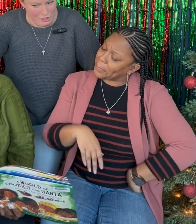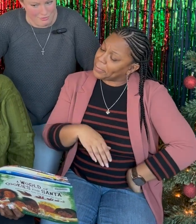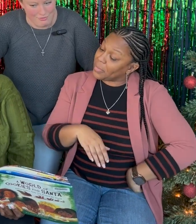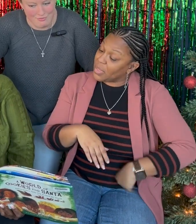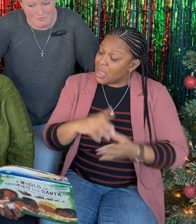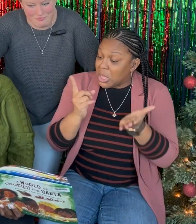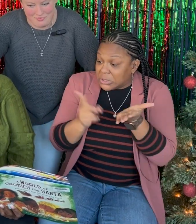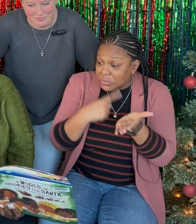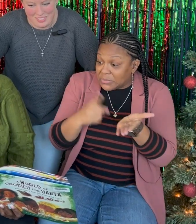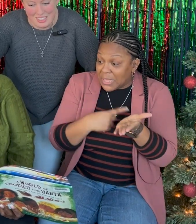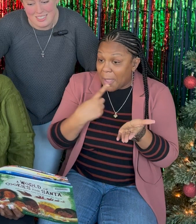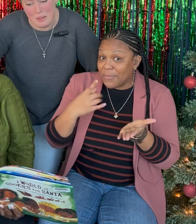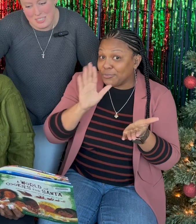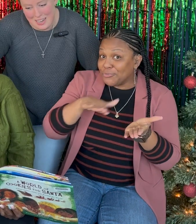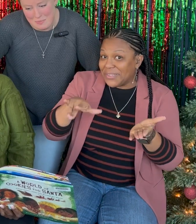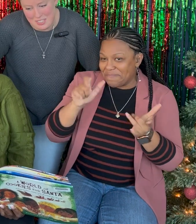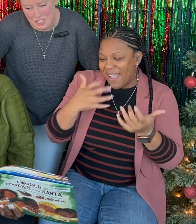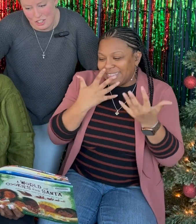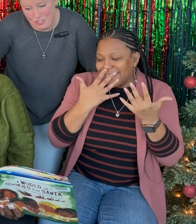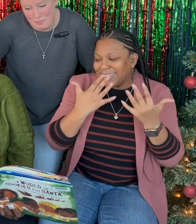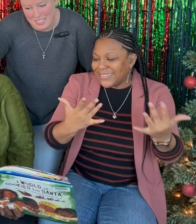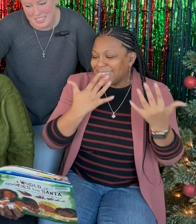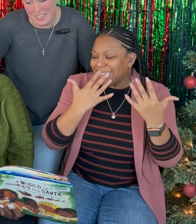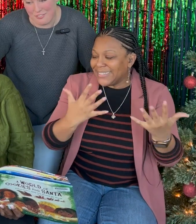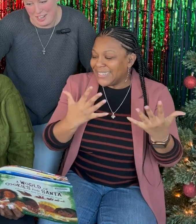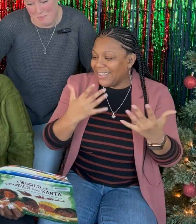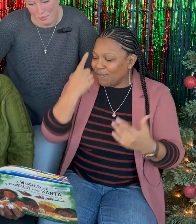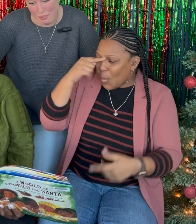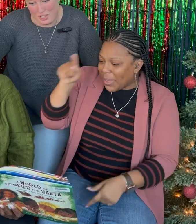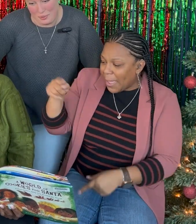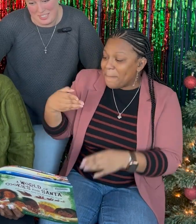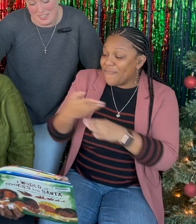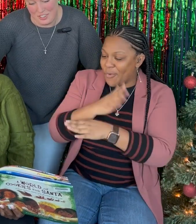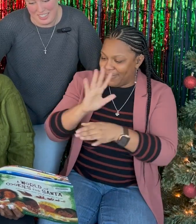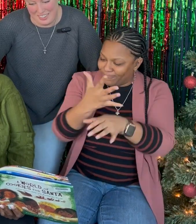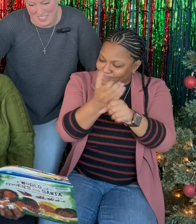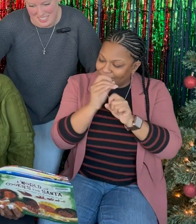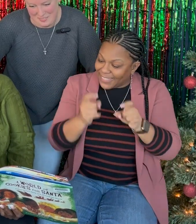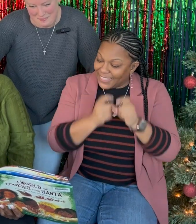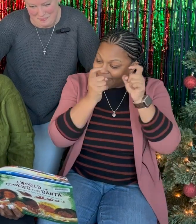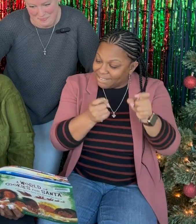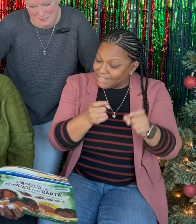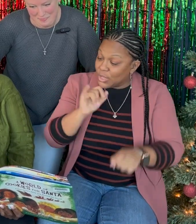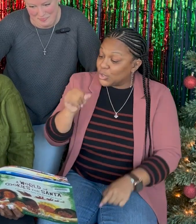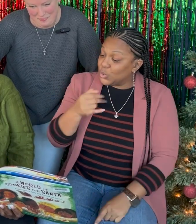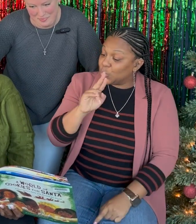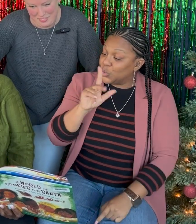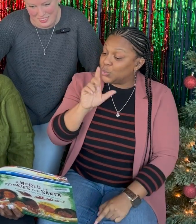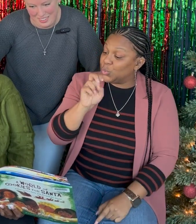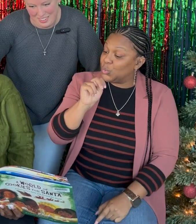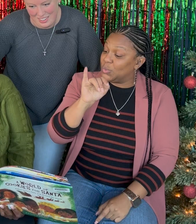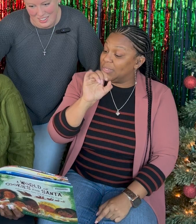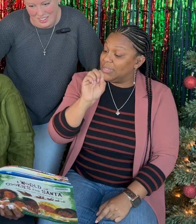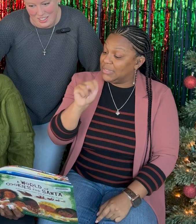children here?" Sometimes the children must sing for him before they receive their gifts.